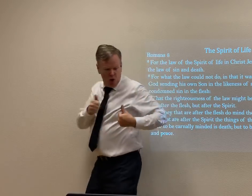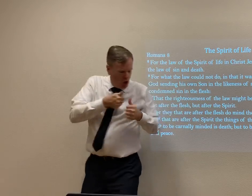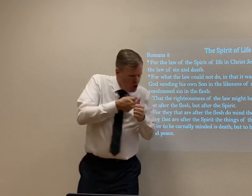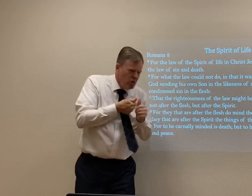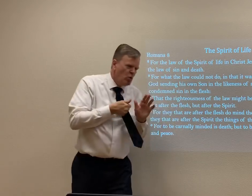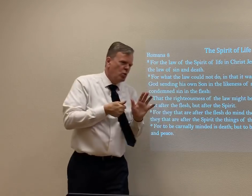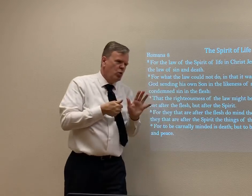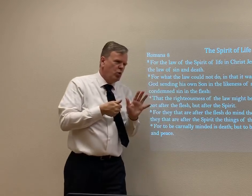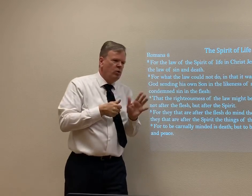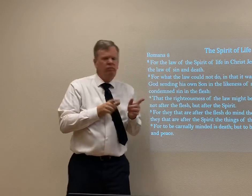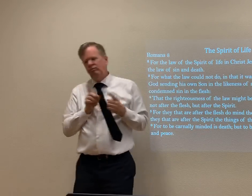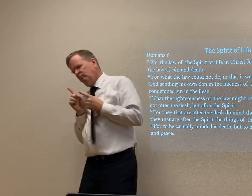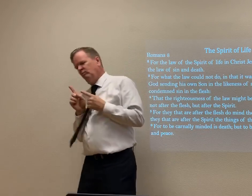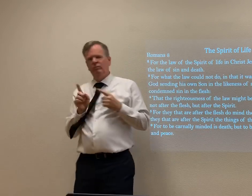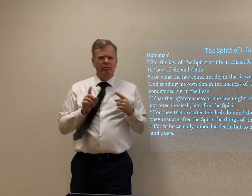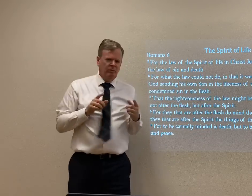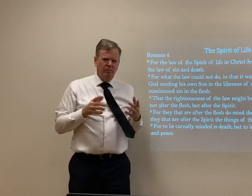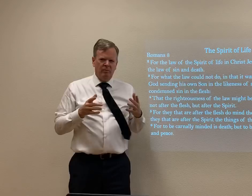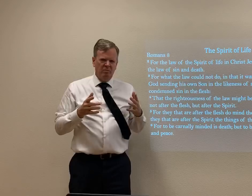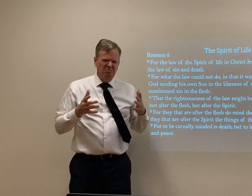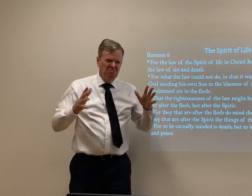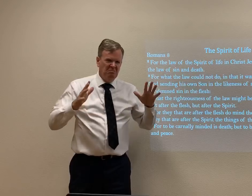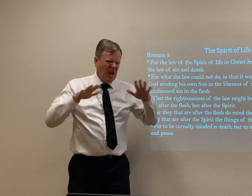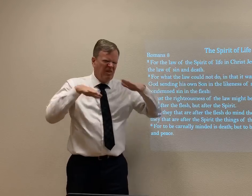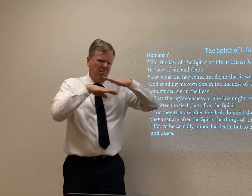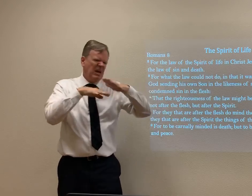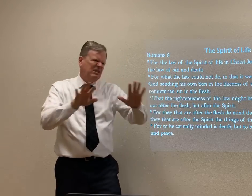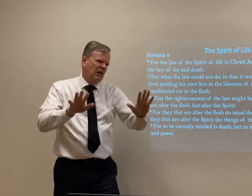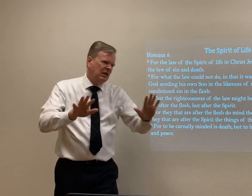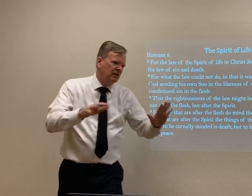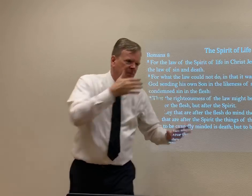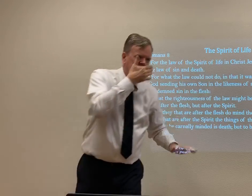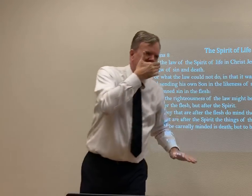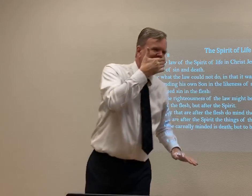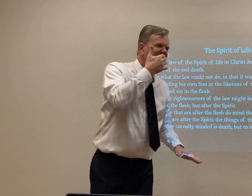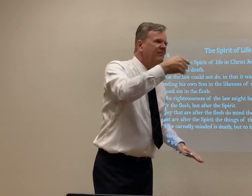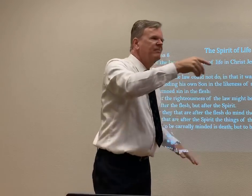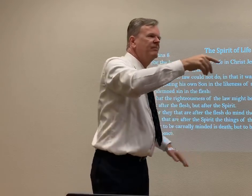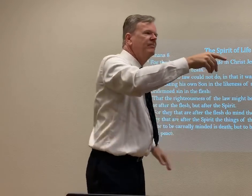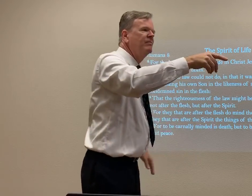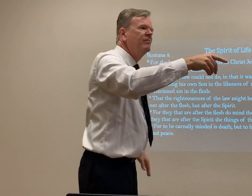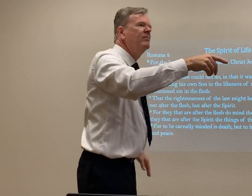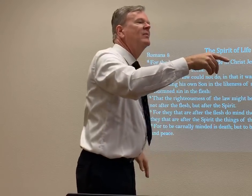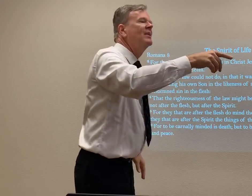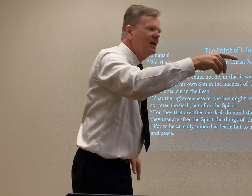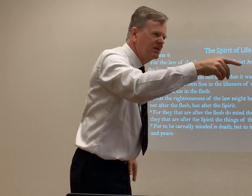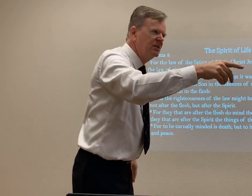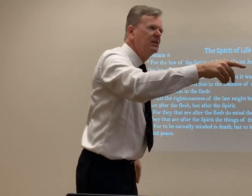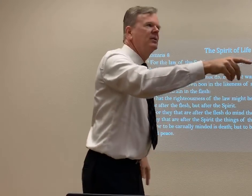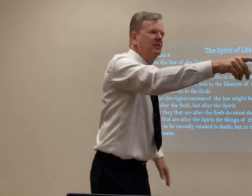turn, and go towards the things of God. That's, and I know that's really basic.